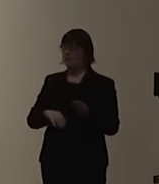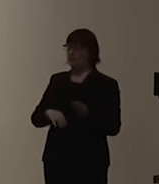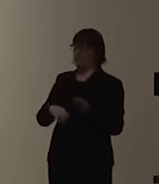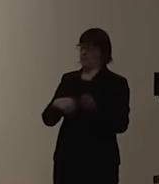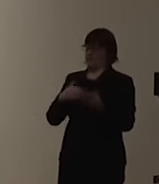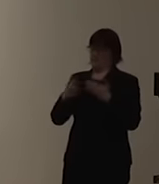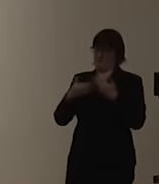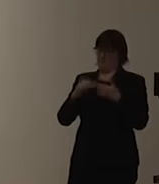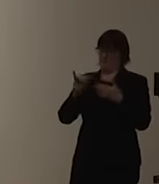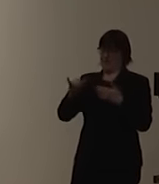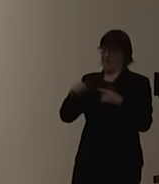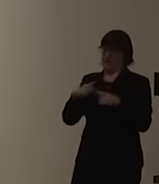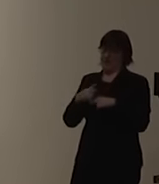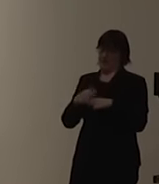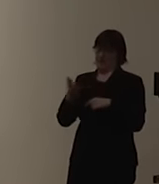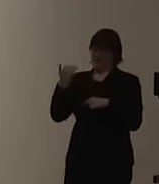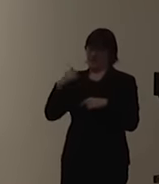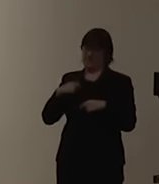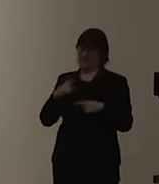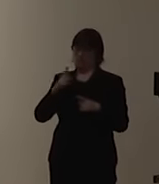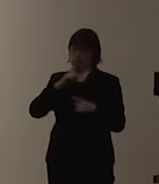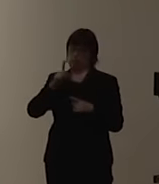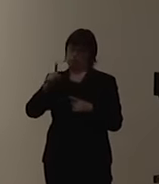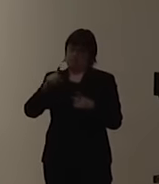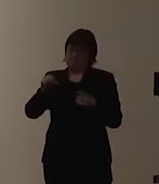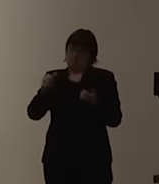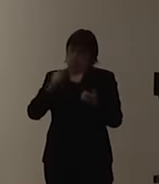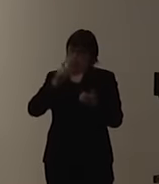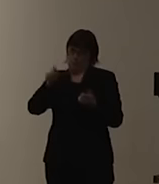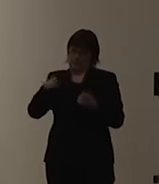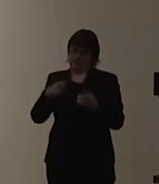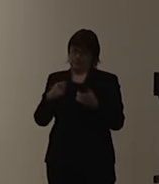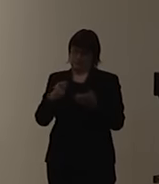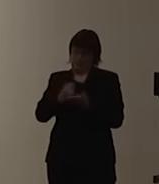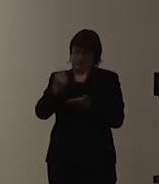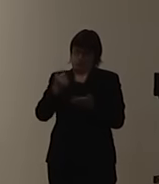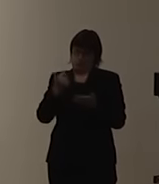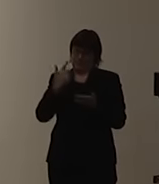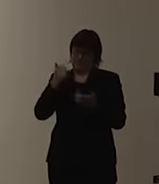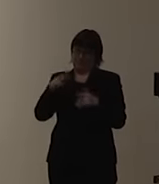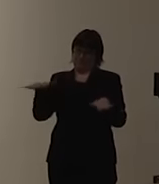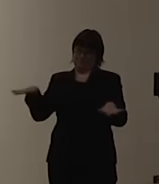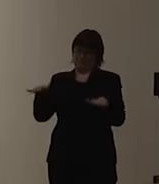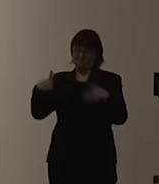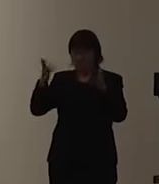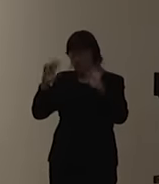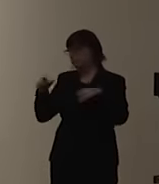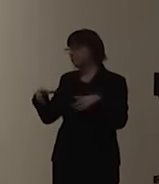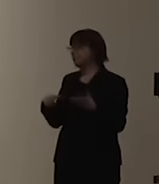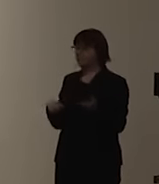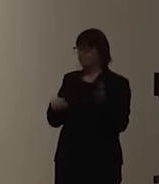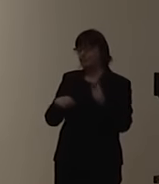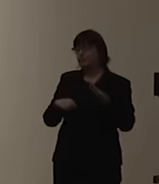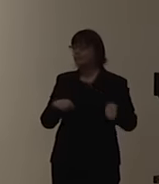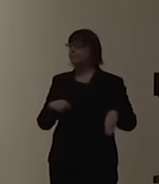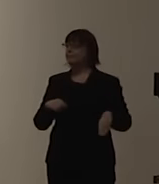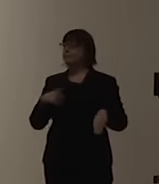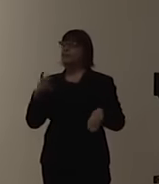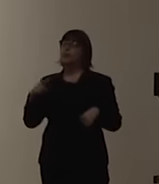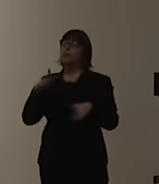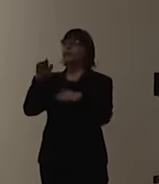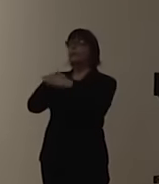that's the thing about former colonies. You really don't need your passport to get in. So he goes to this little village, and this picture of this poor